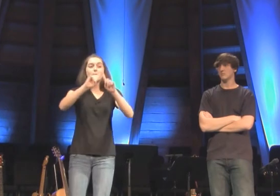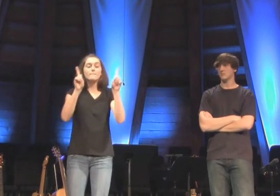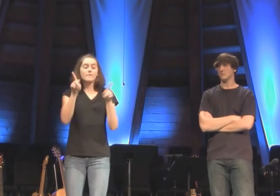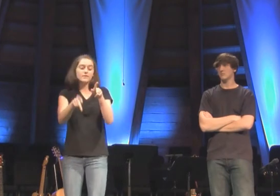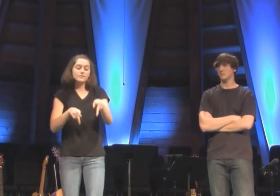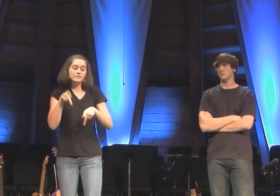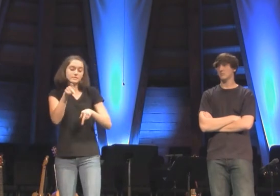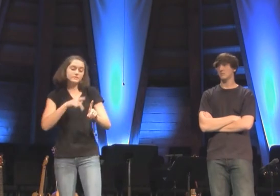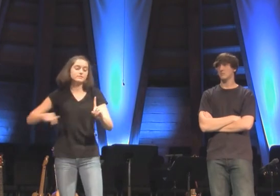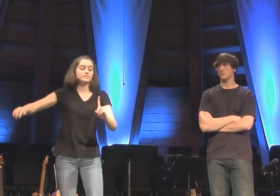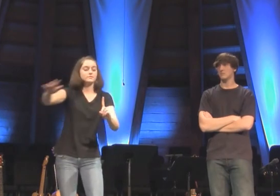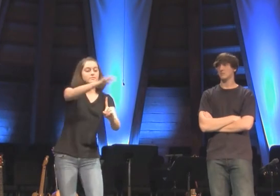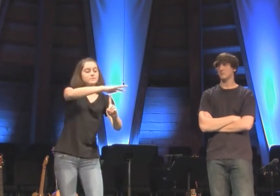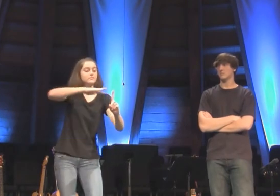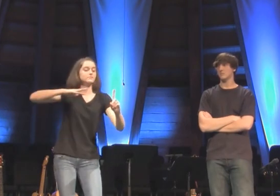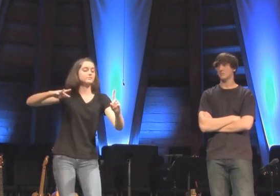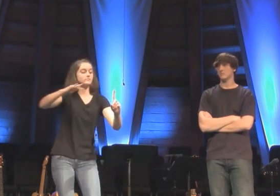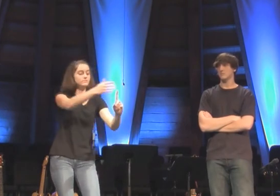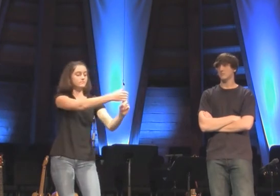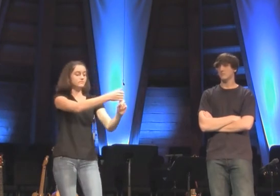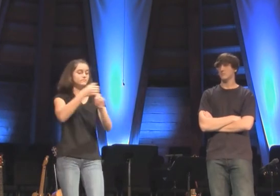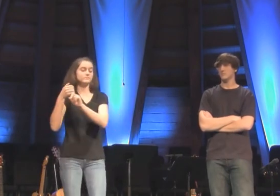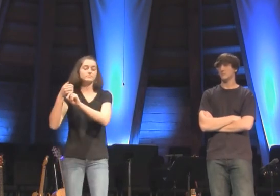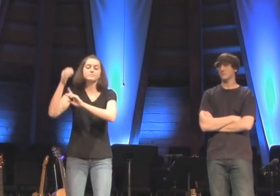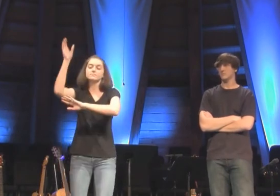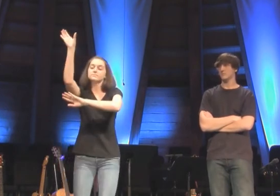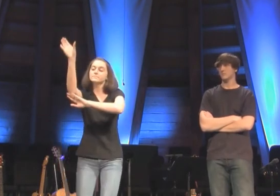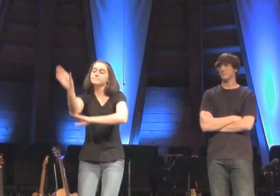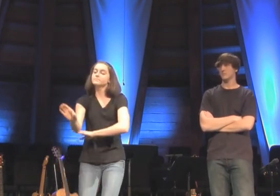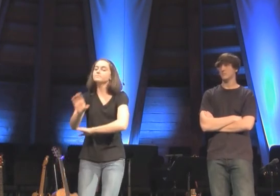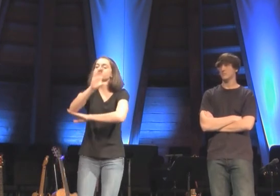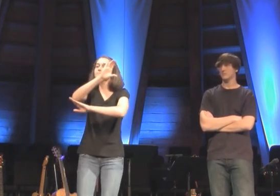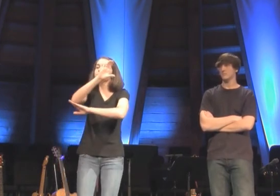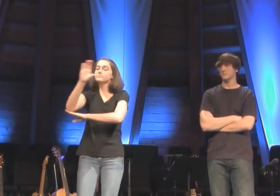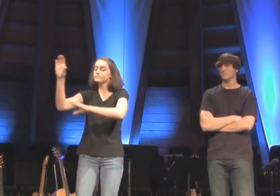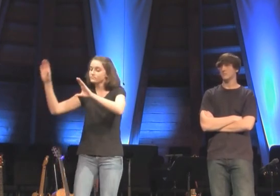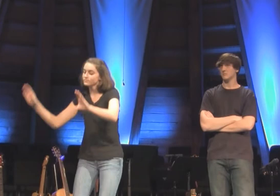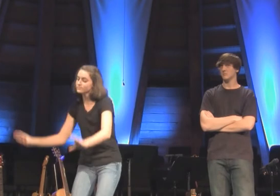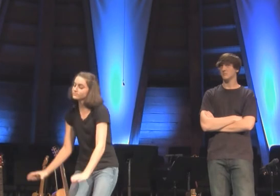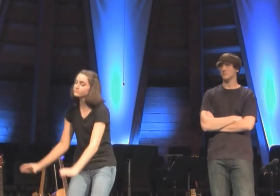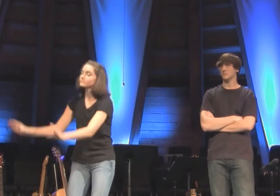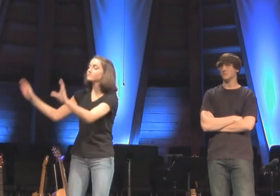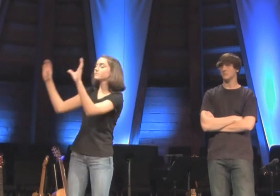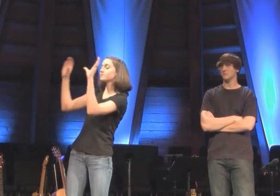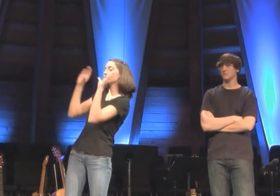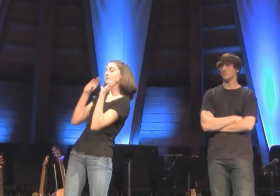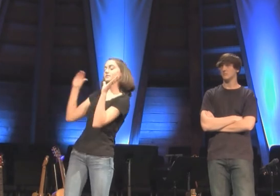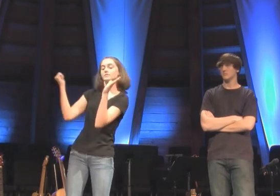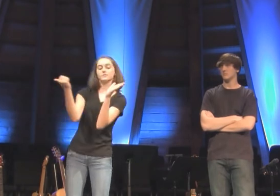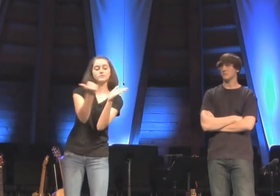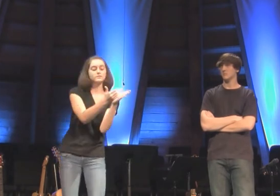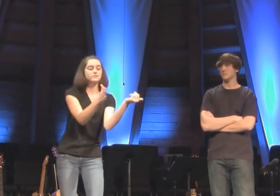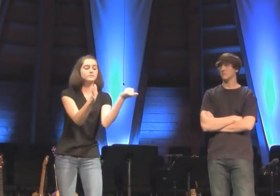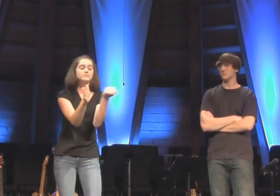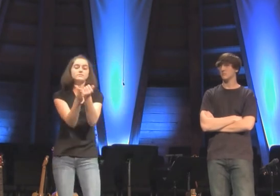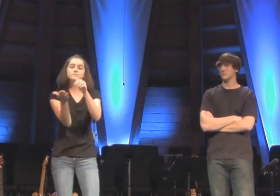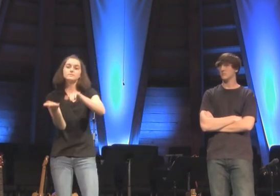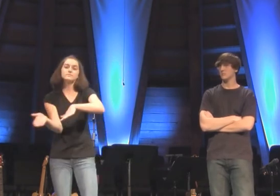a single thing wrong, the angry crowd chose him And then he walked on the road and died on the cross And that